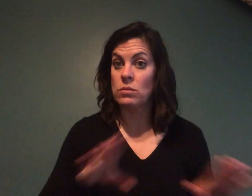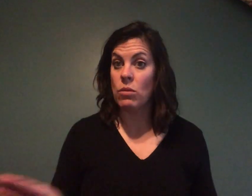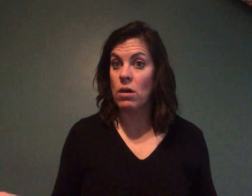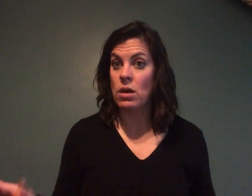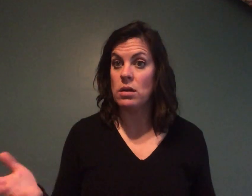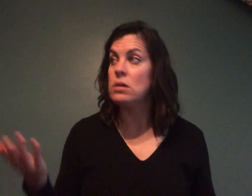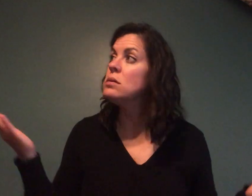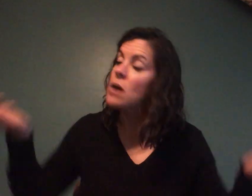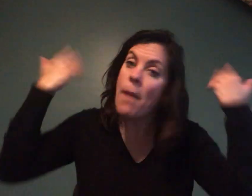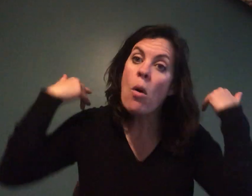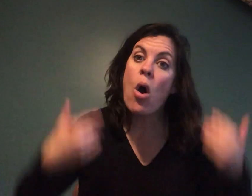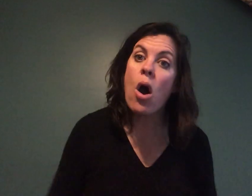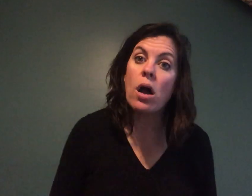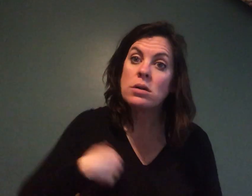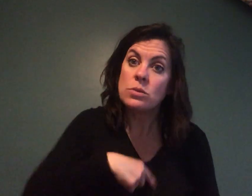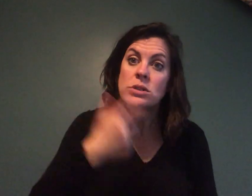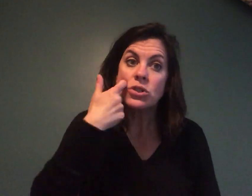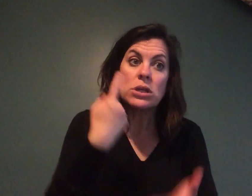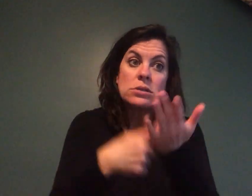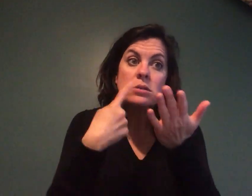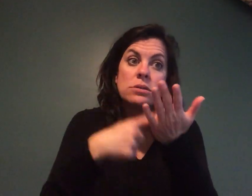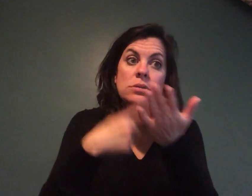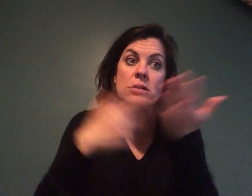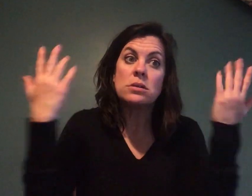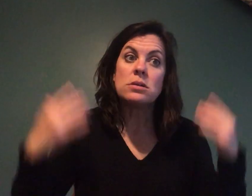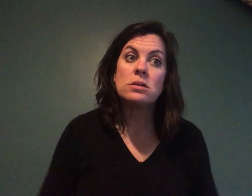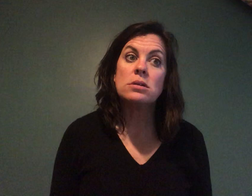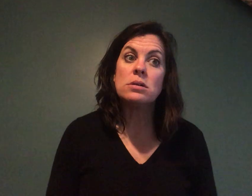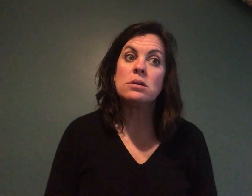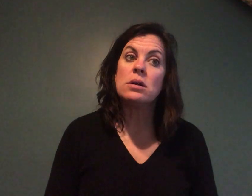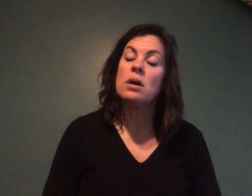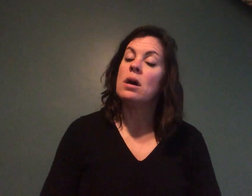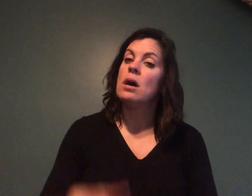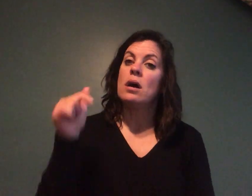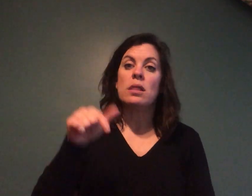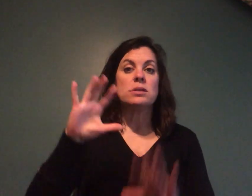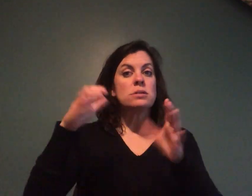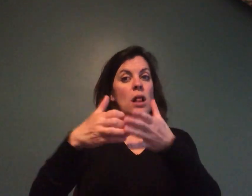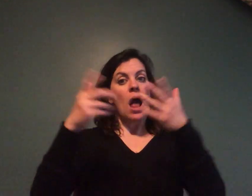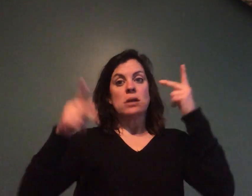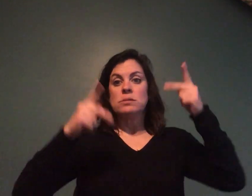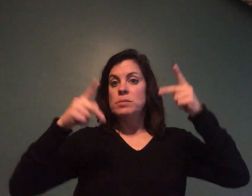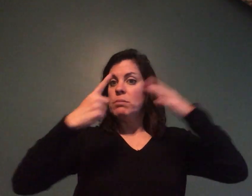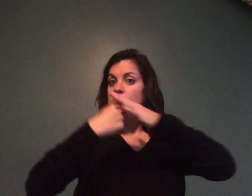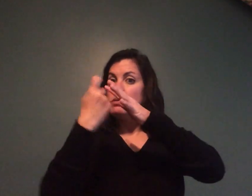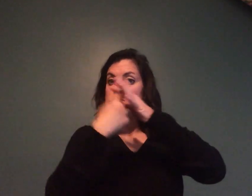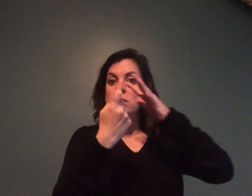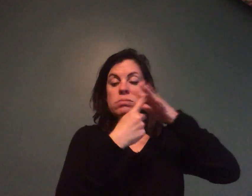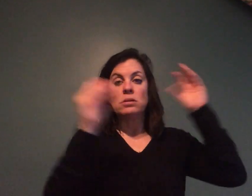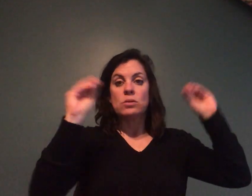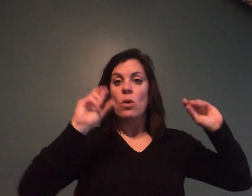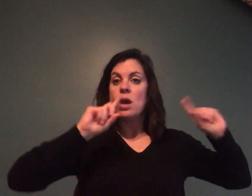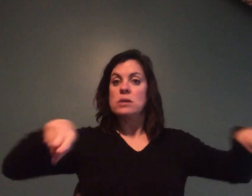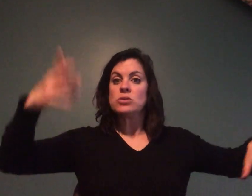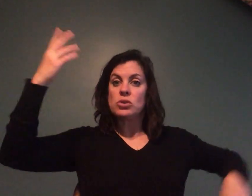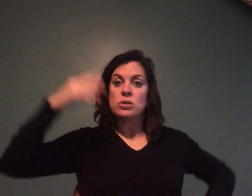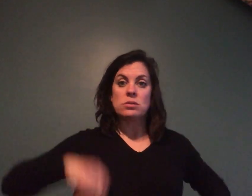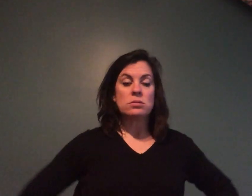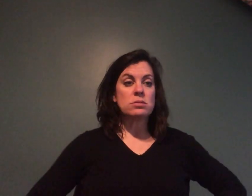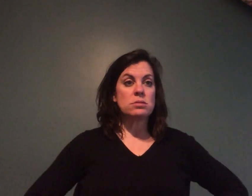Man, I'm losing this class, aren't I? What is it? I'm not too sure. You're not too sure? If I have three